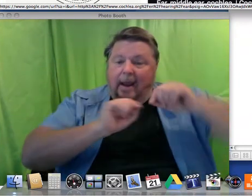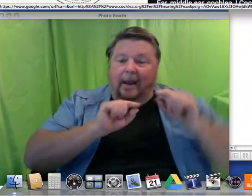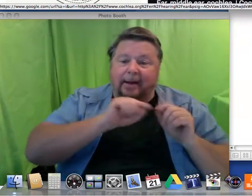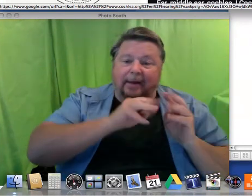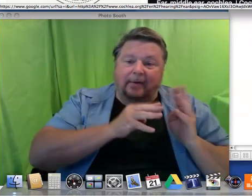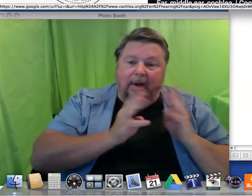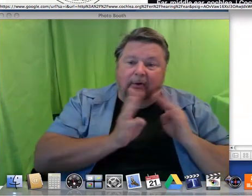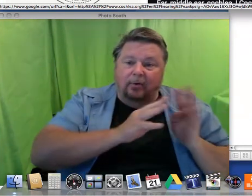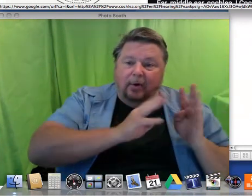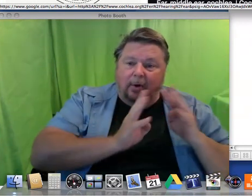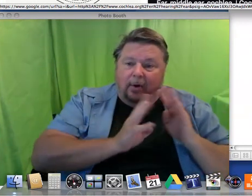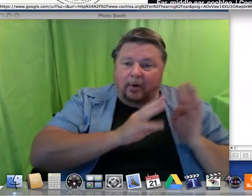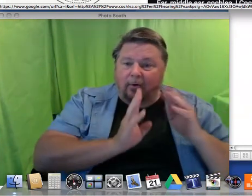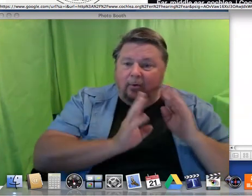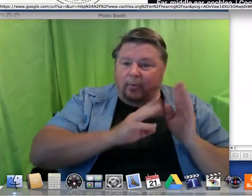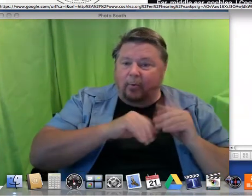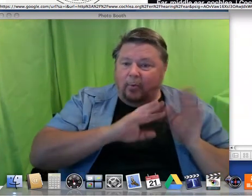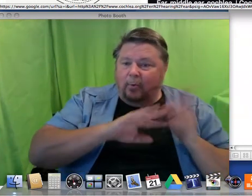and these things